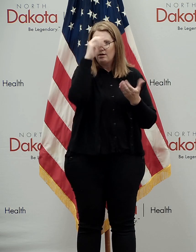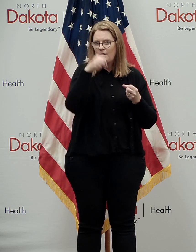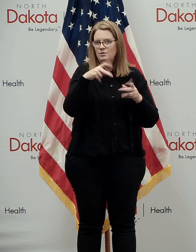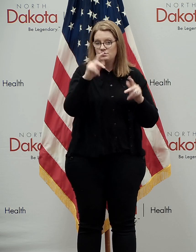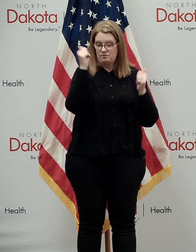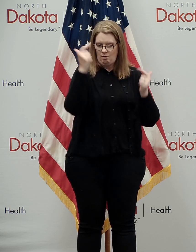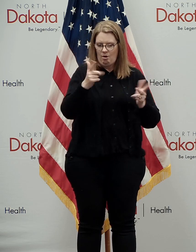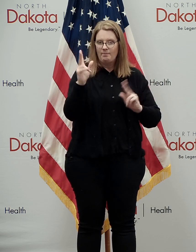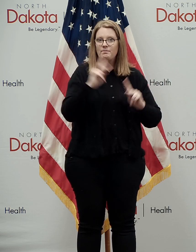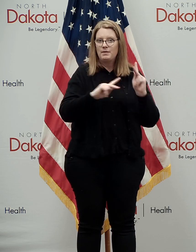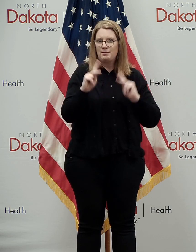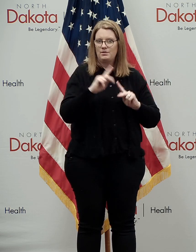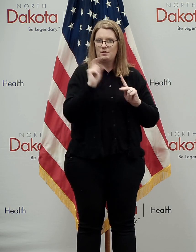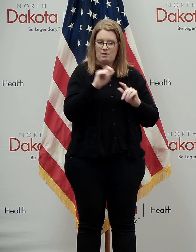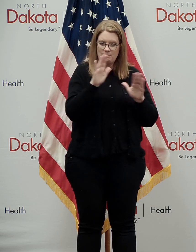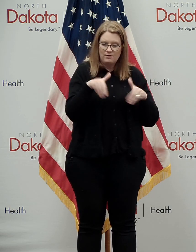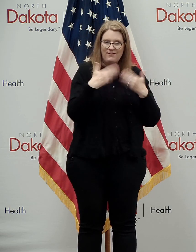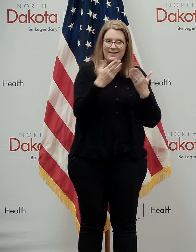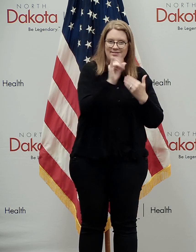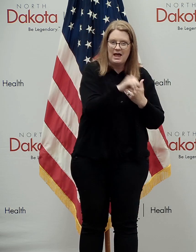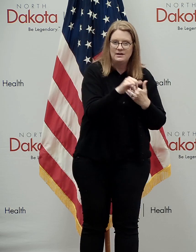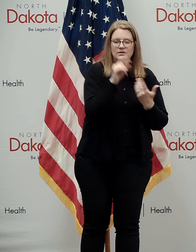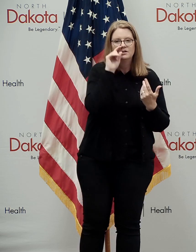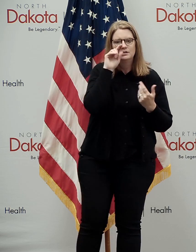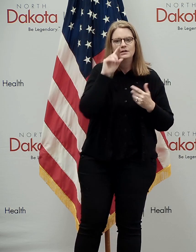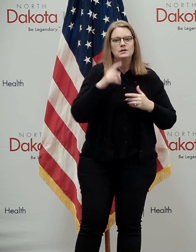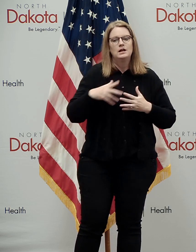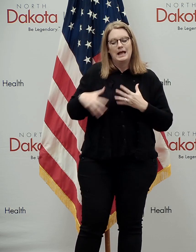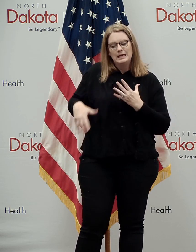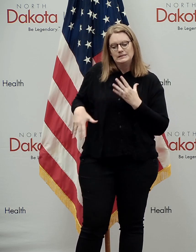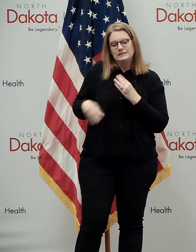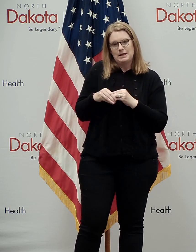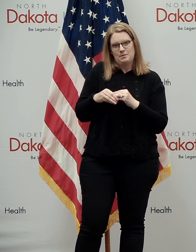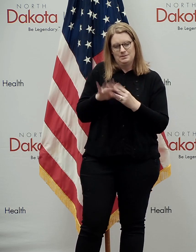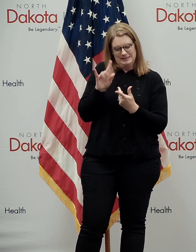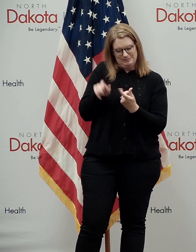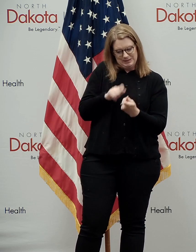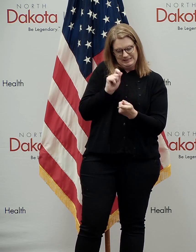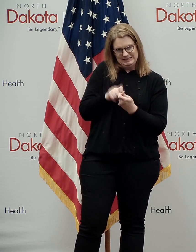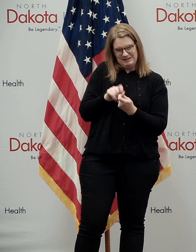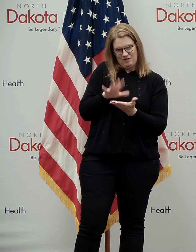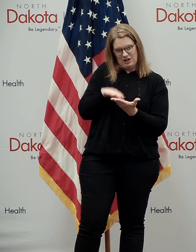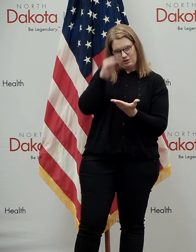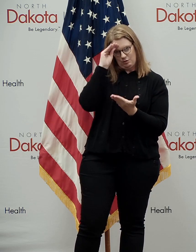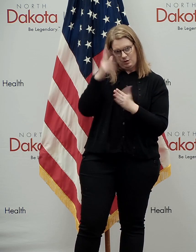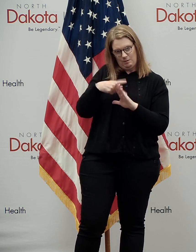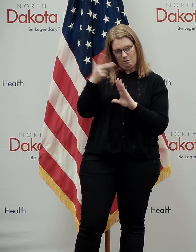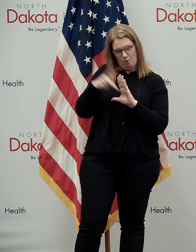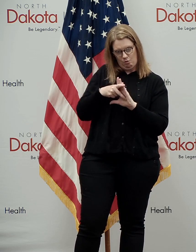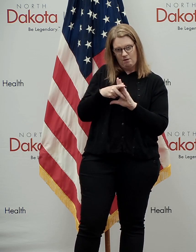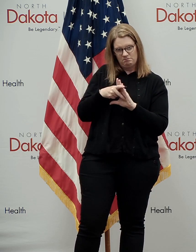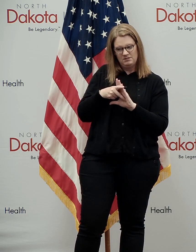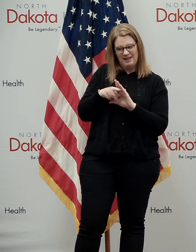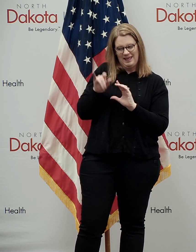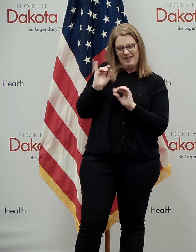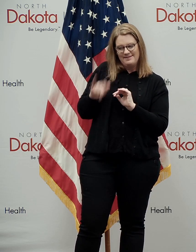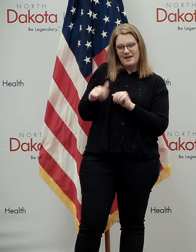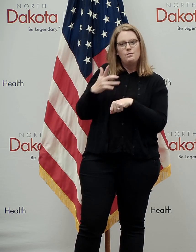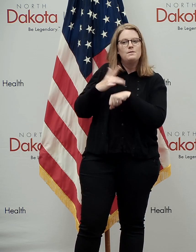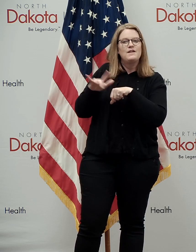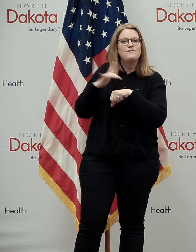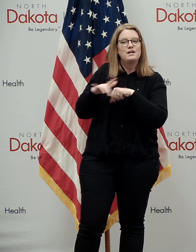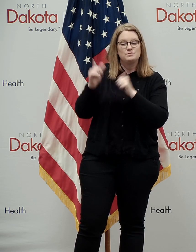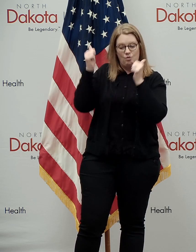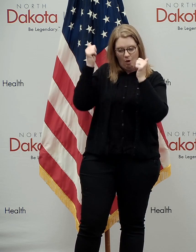all. As a result, a supplemental precision learning program will be made available to